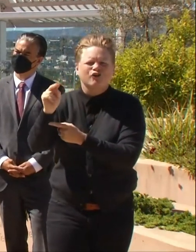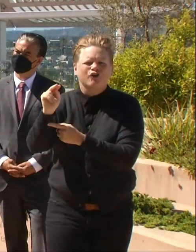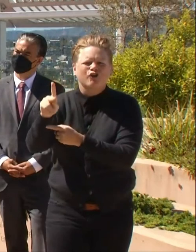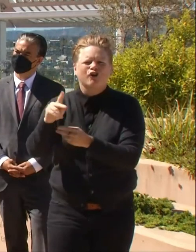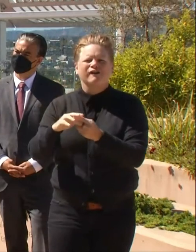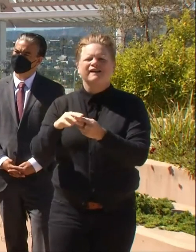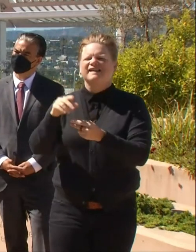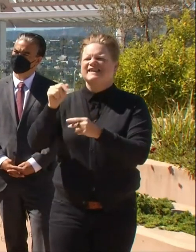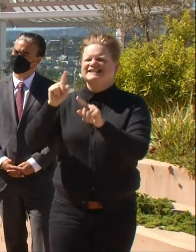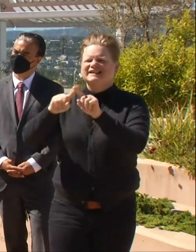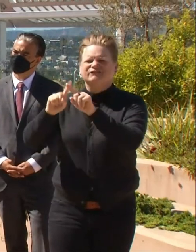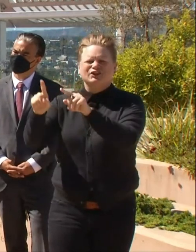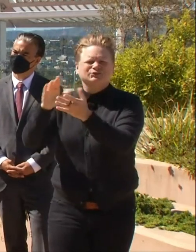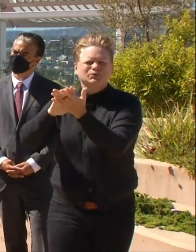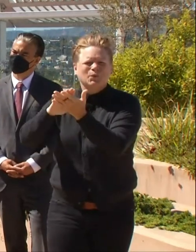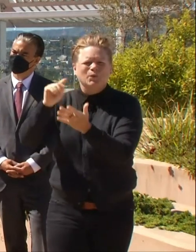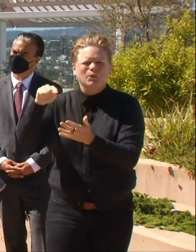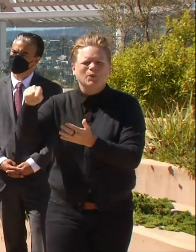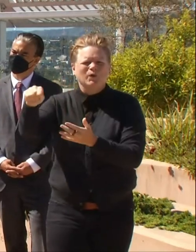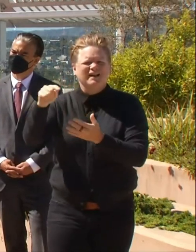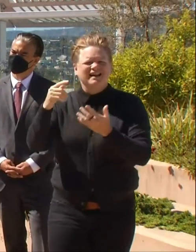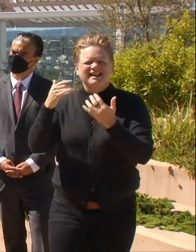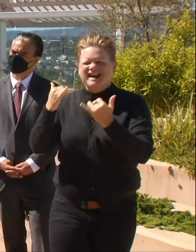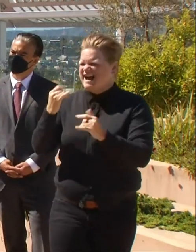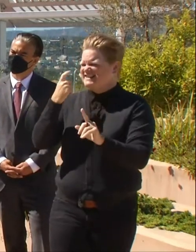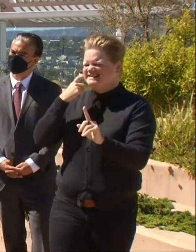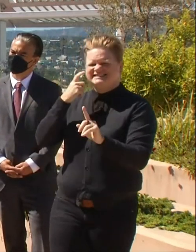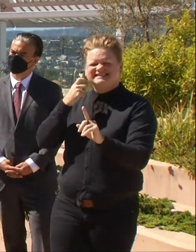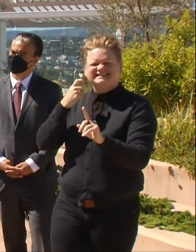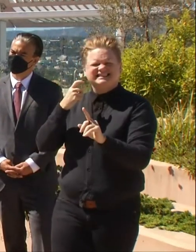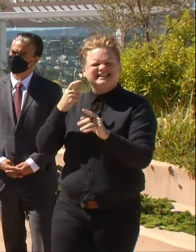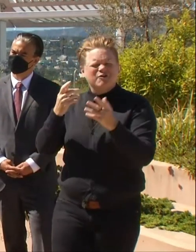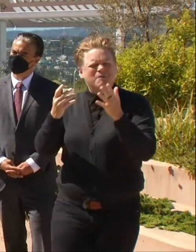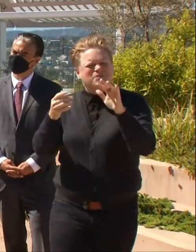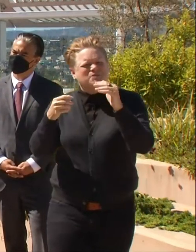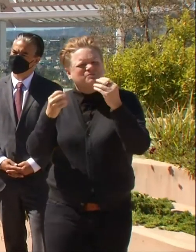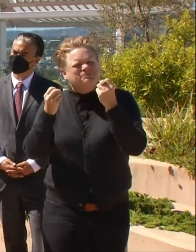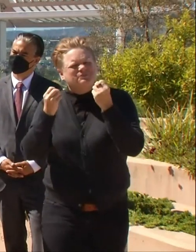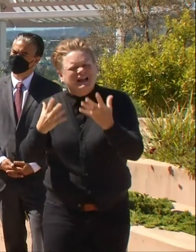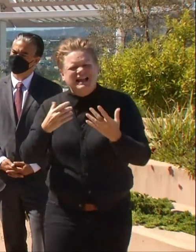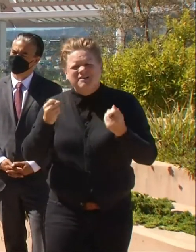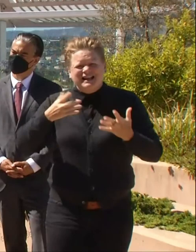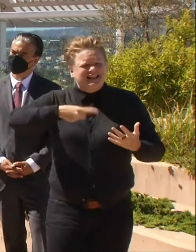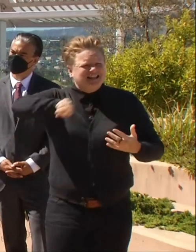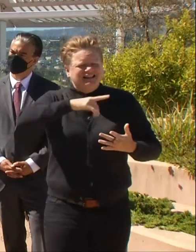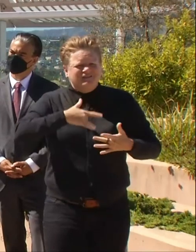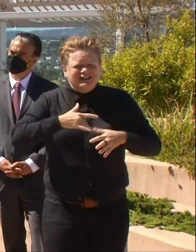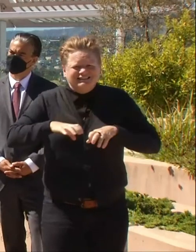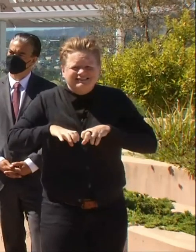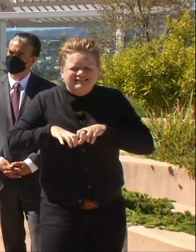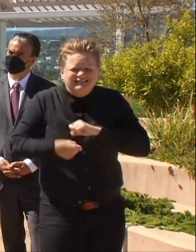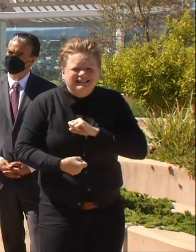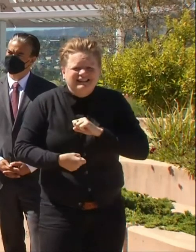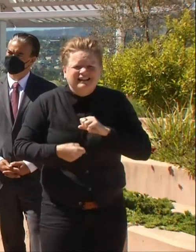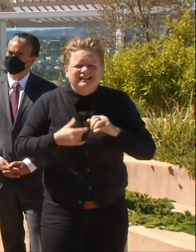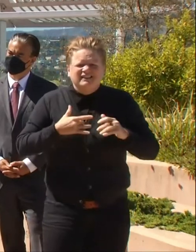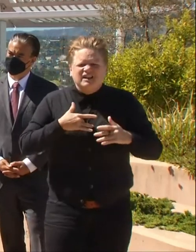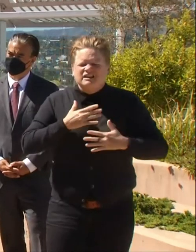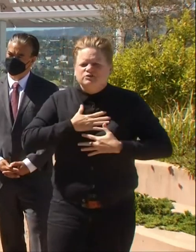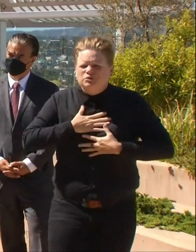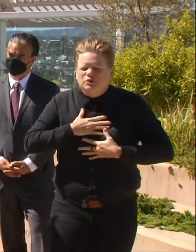their life, and many others around the country. Our hearts break after each of these mass shootings for the victims and their families, some of them here today with